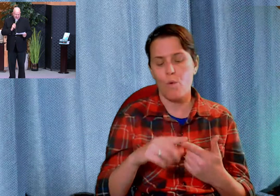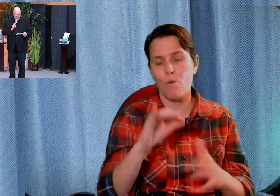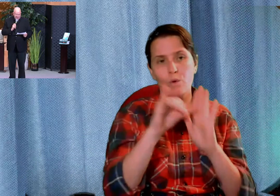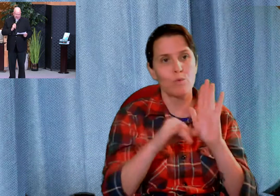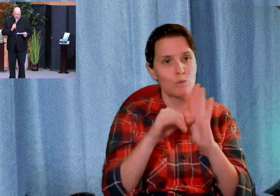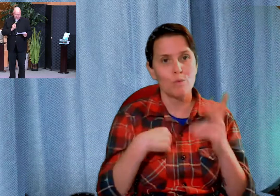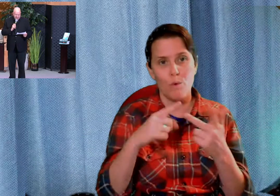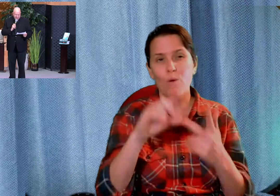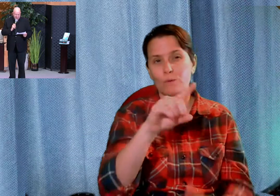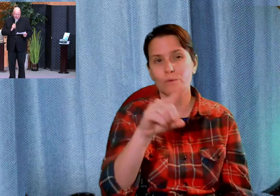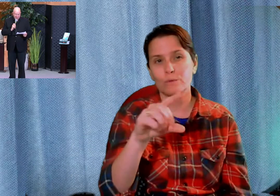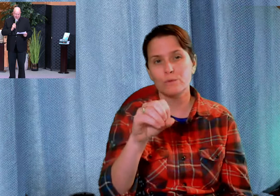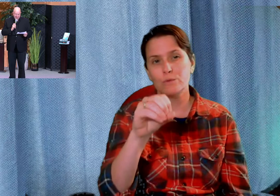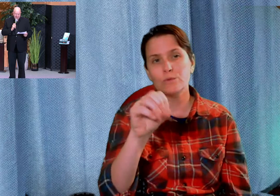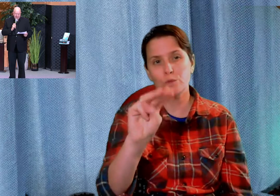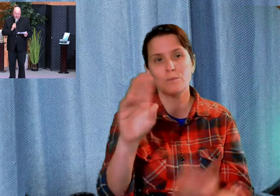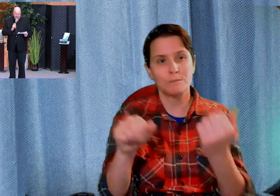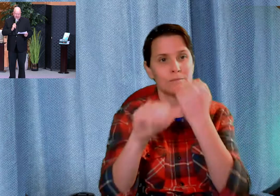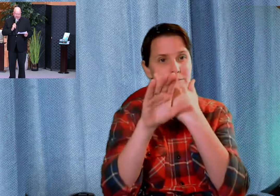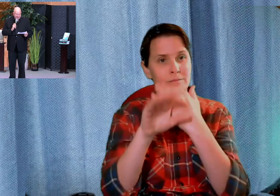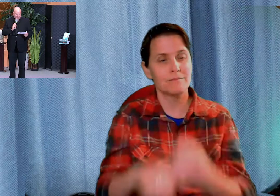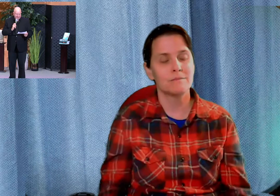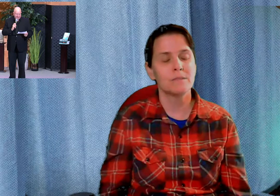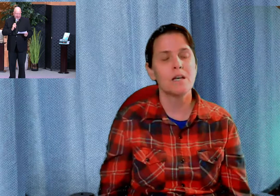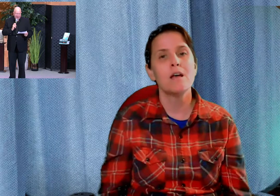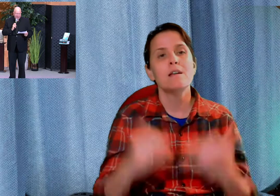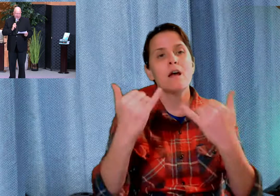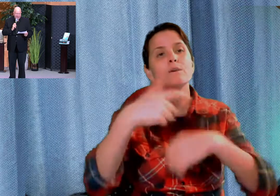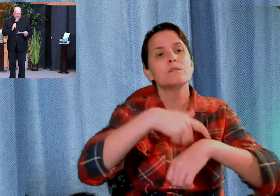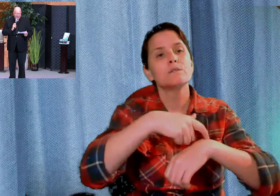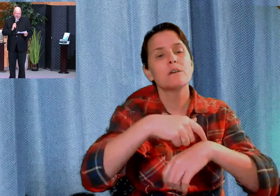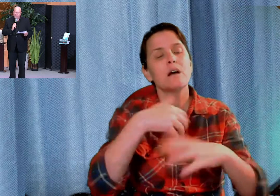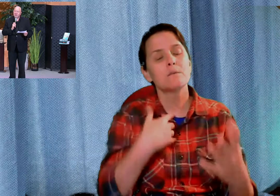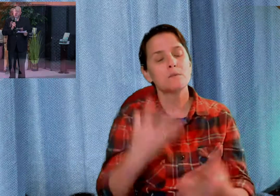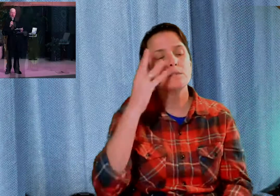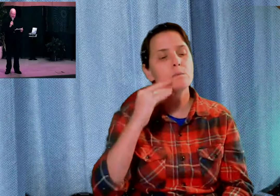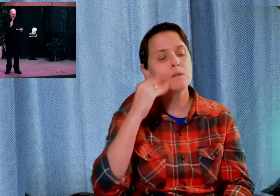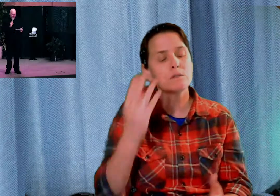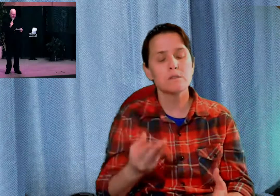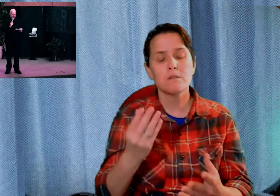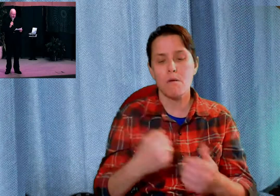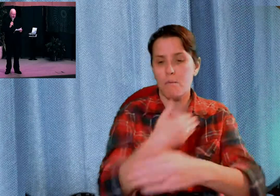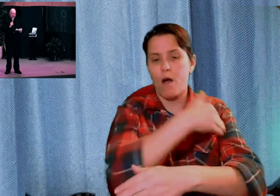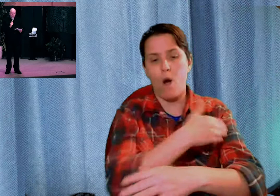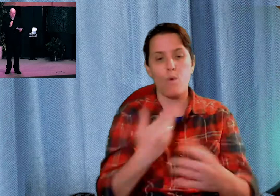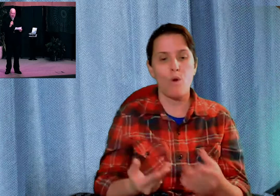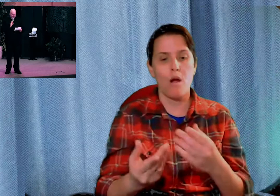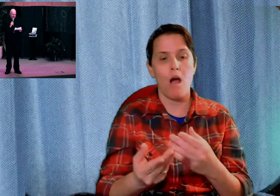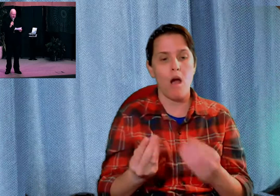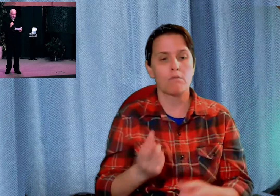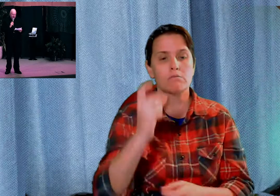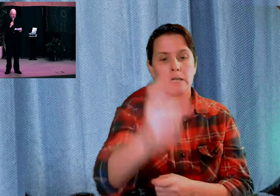Now is the opportunity to support our spiritual community and experience the power of giving and receiving with our offering. There